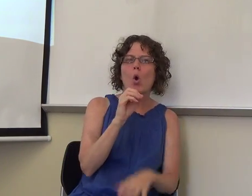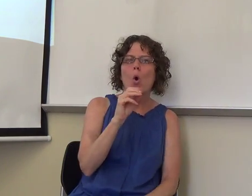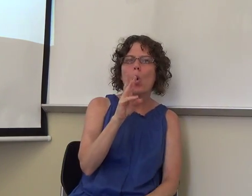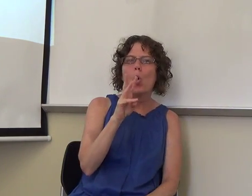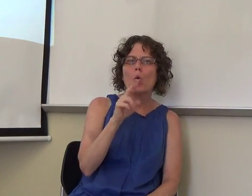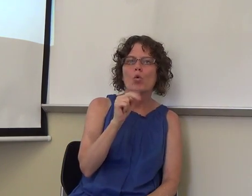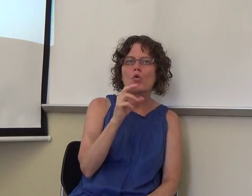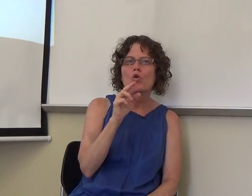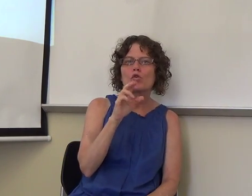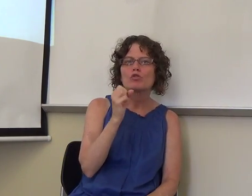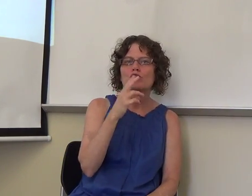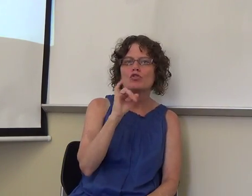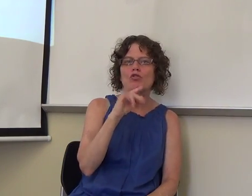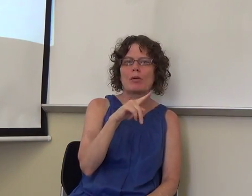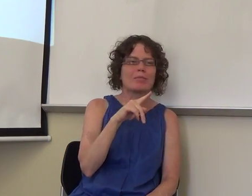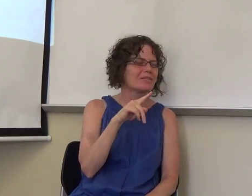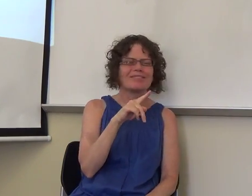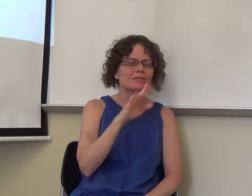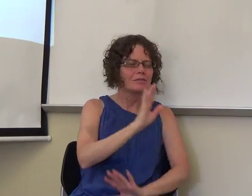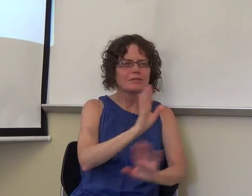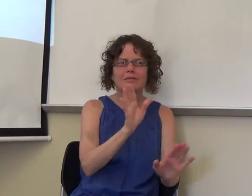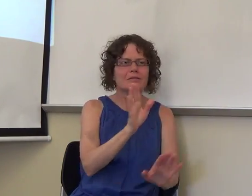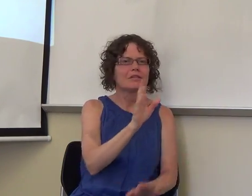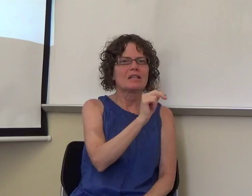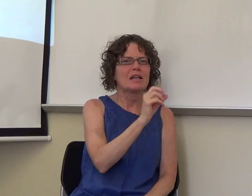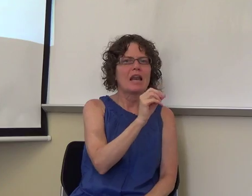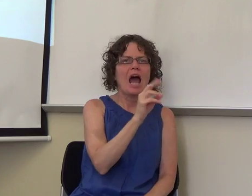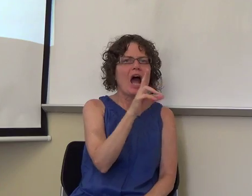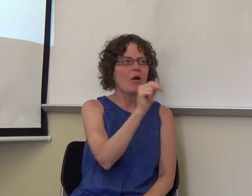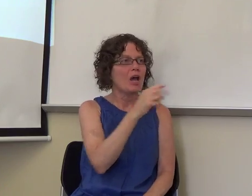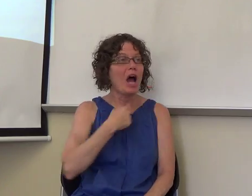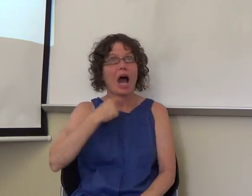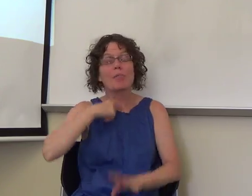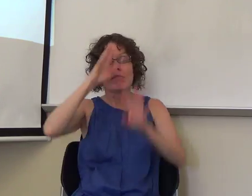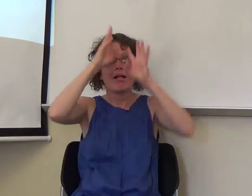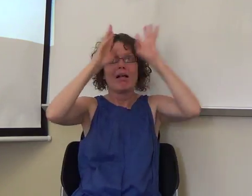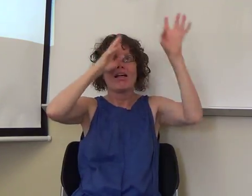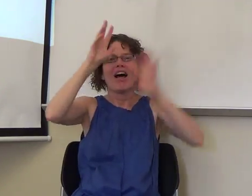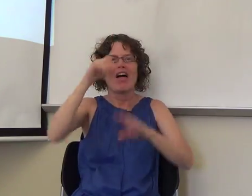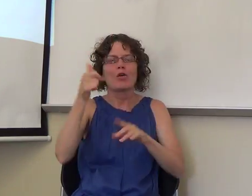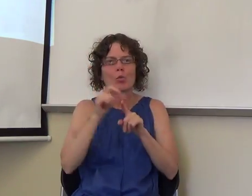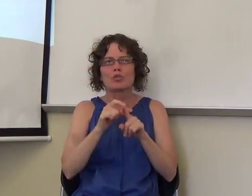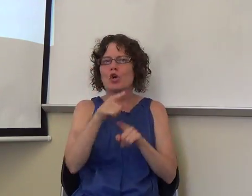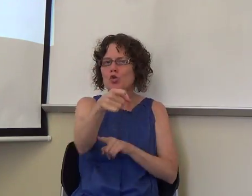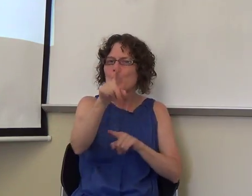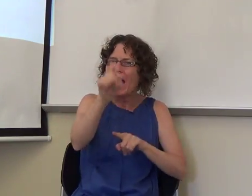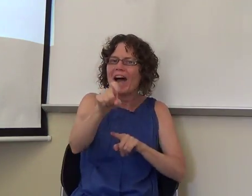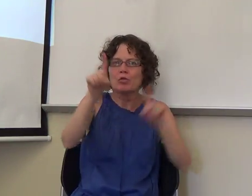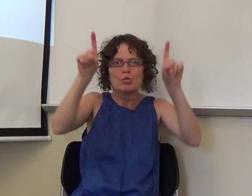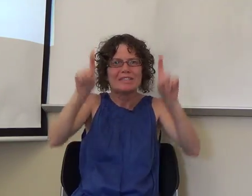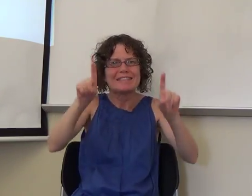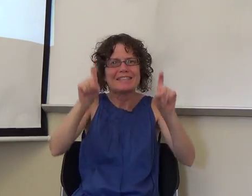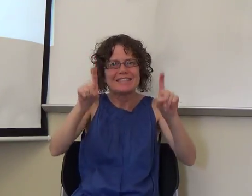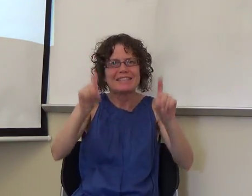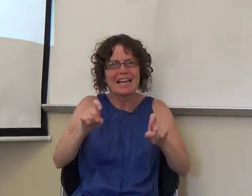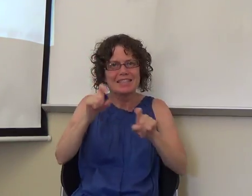Okay, I'm just thinking of other ones. But you have to test it in the sentence, okay? Buying is like an